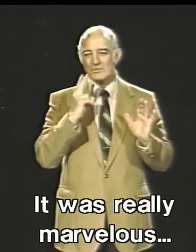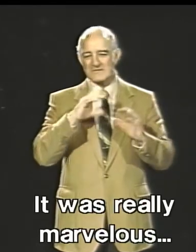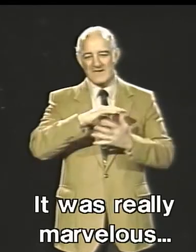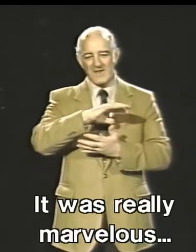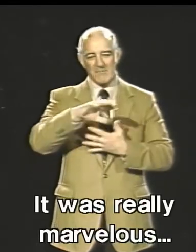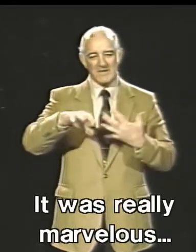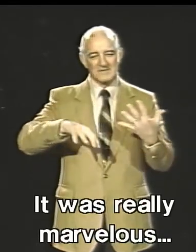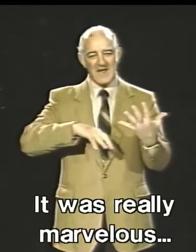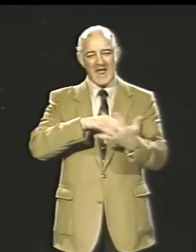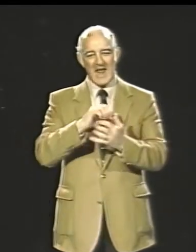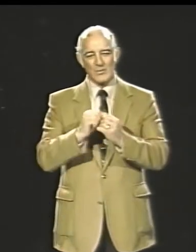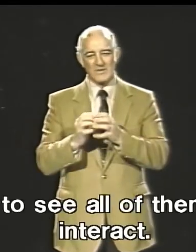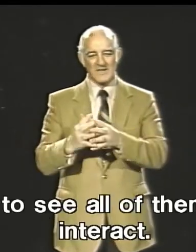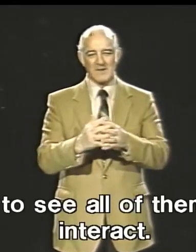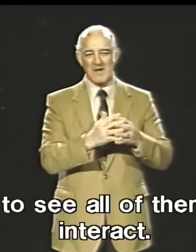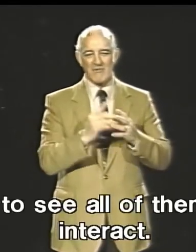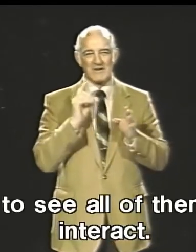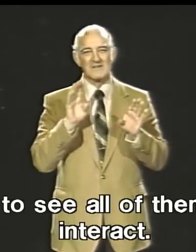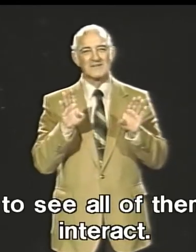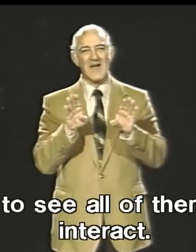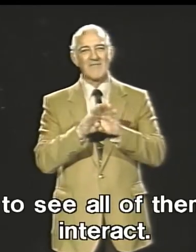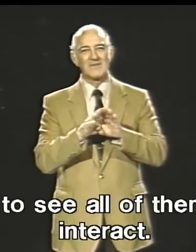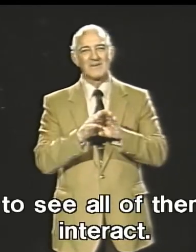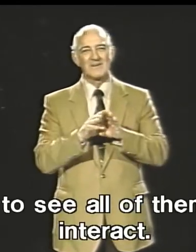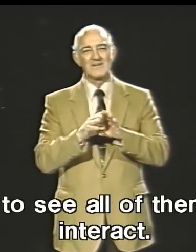It's really marvelous to see them interact.